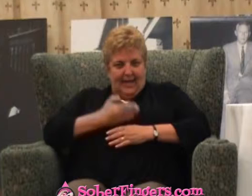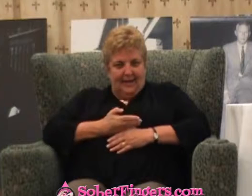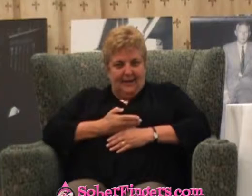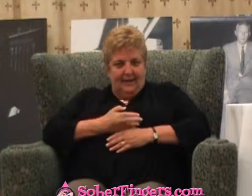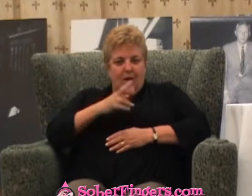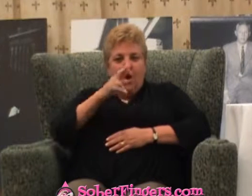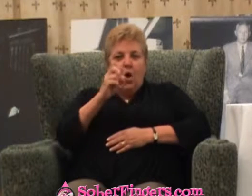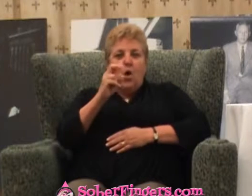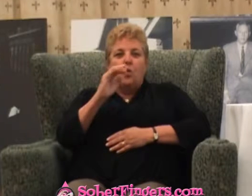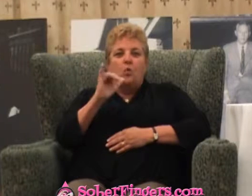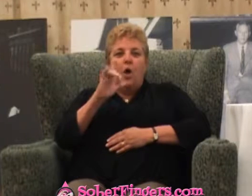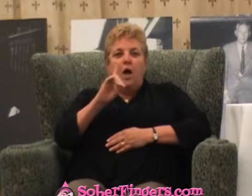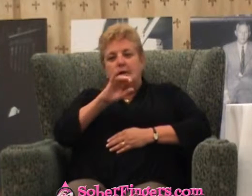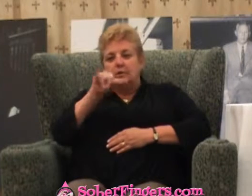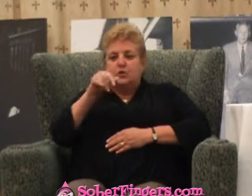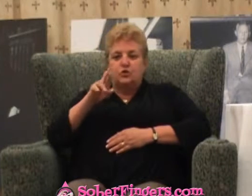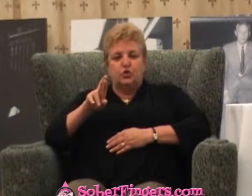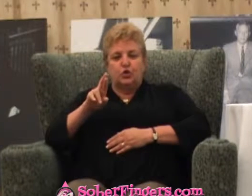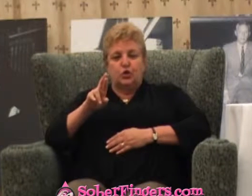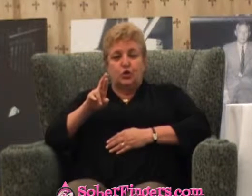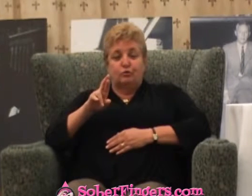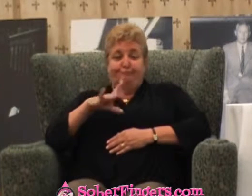Jr. No ego.